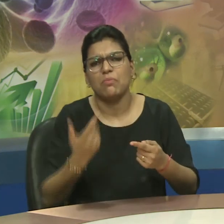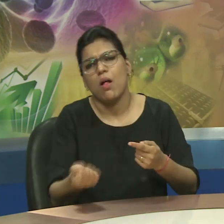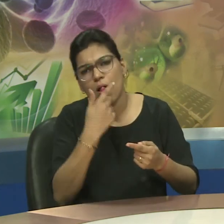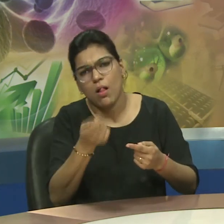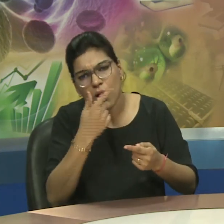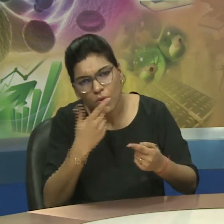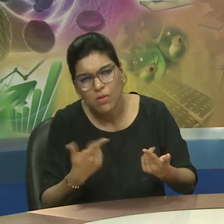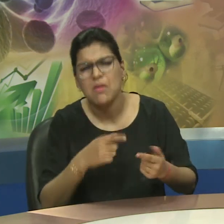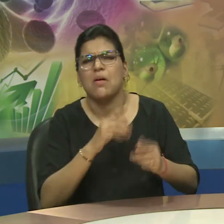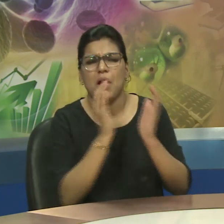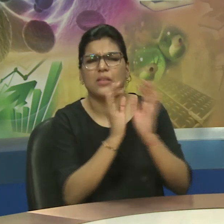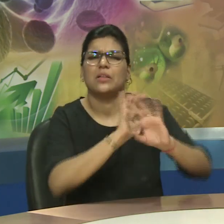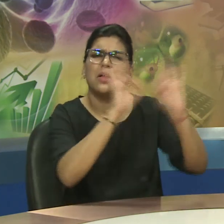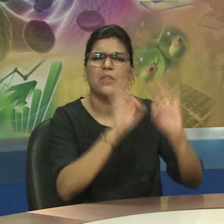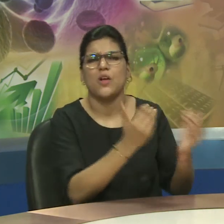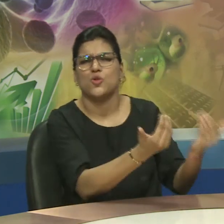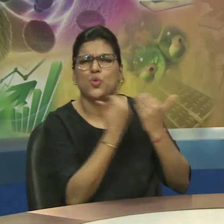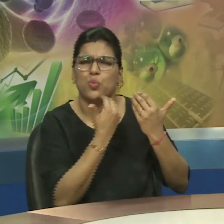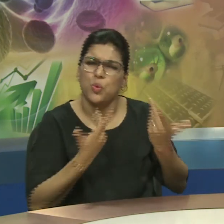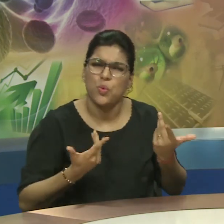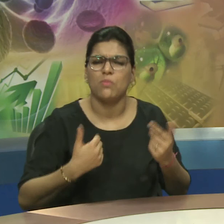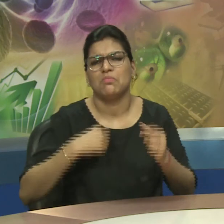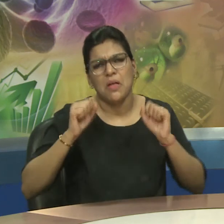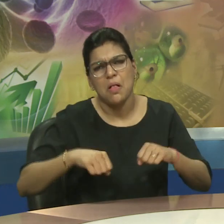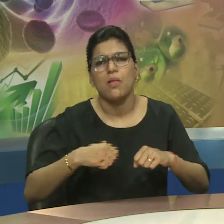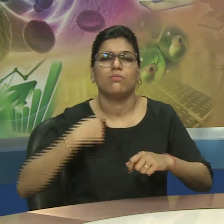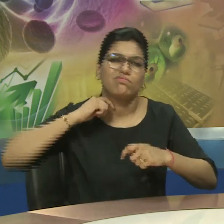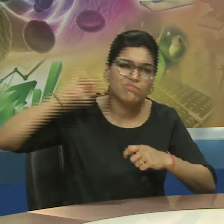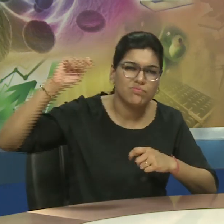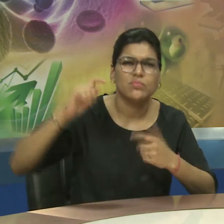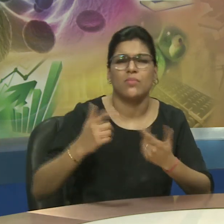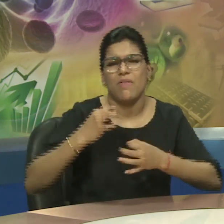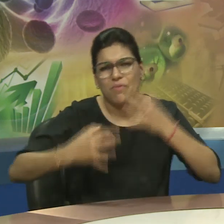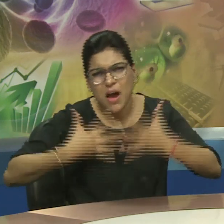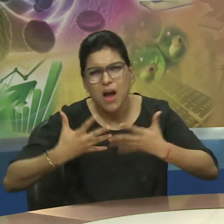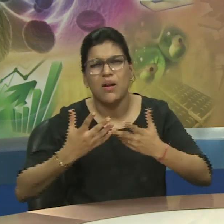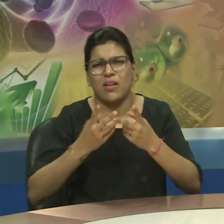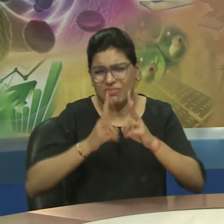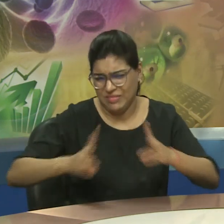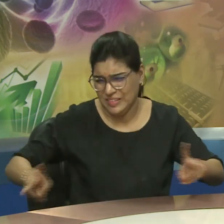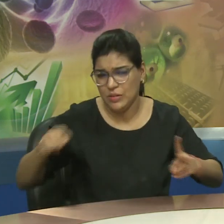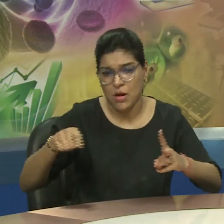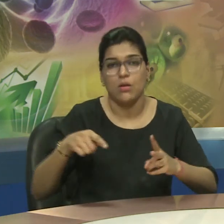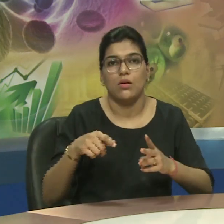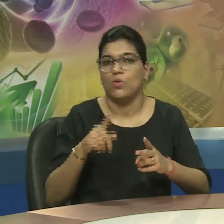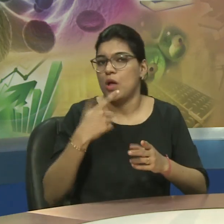the insured does not become negligent about the safety of the subject matter after taking the